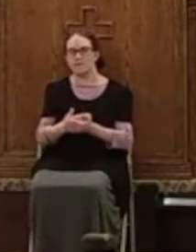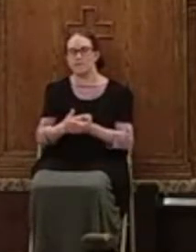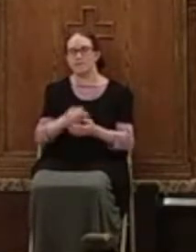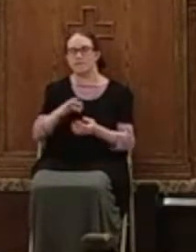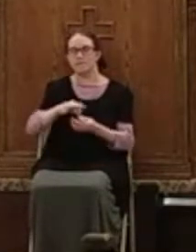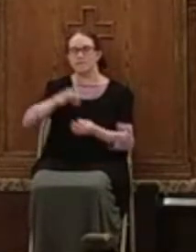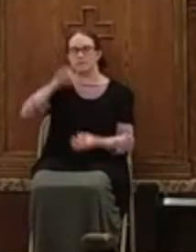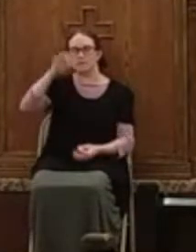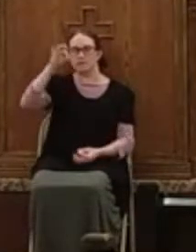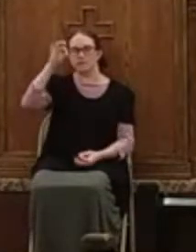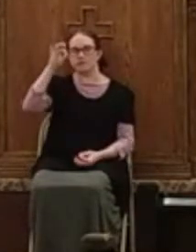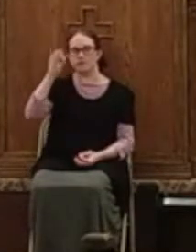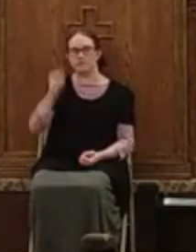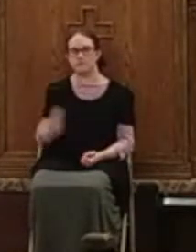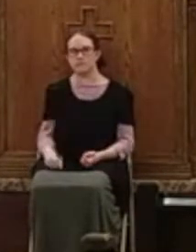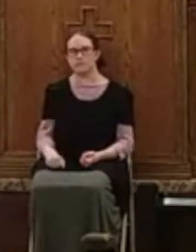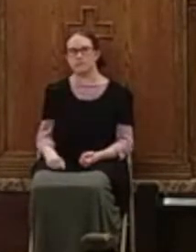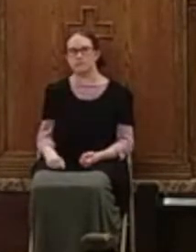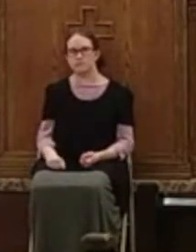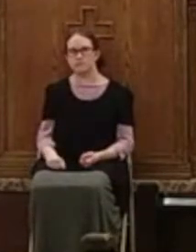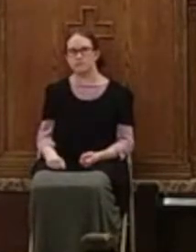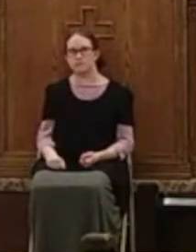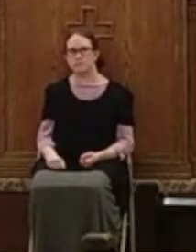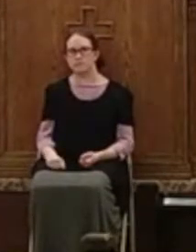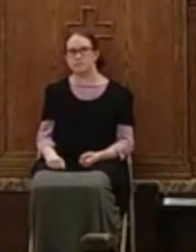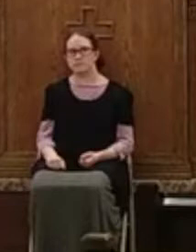100% spiritual.